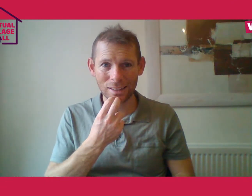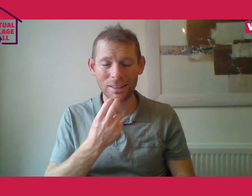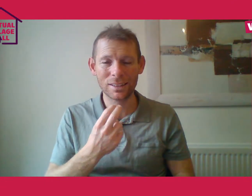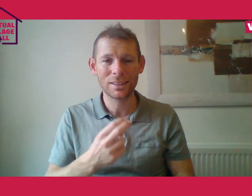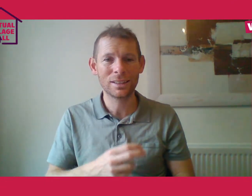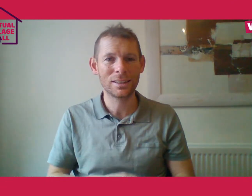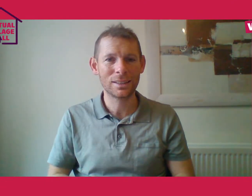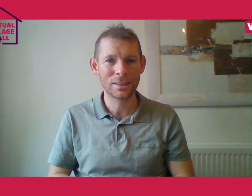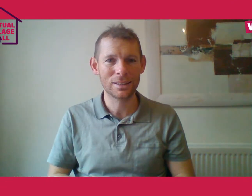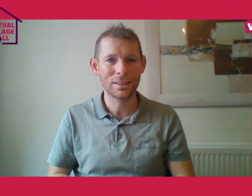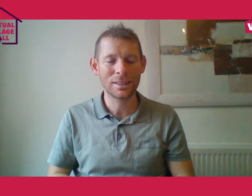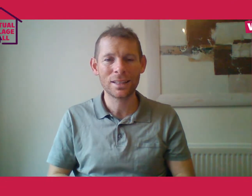Auntie.